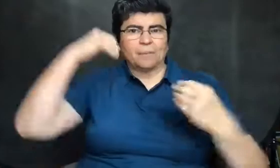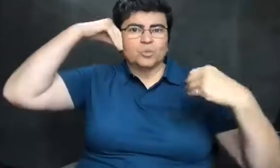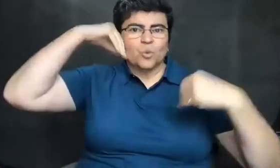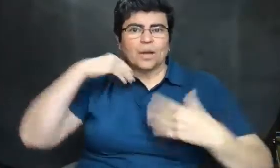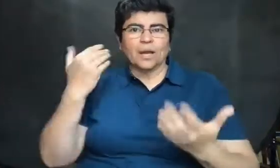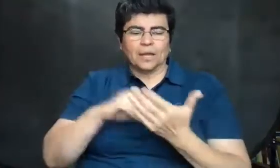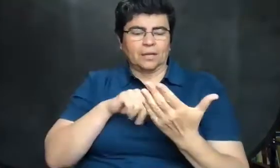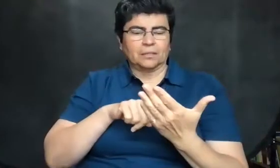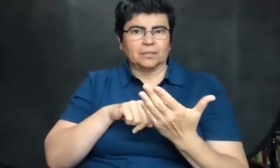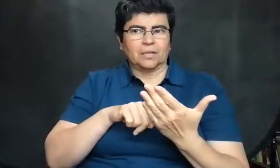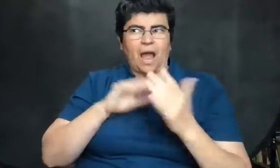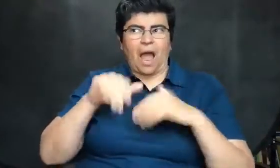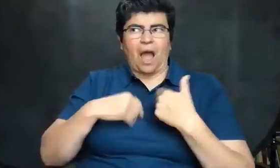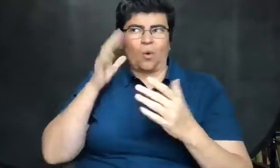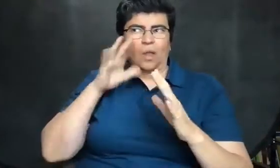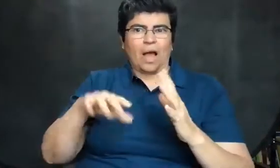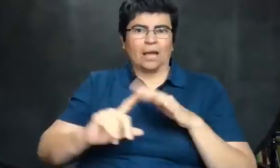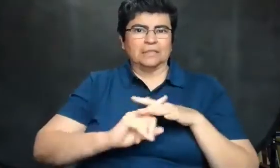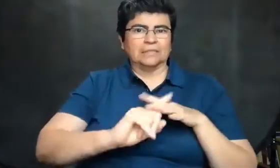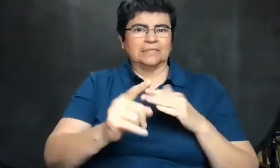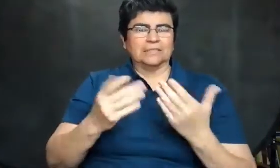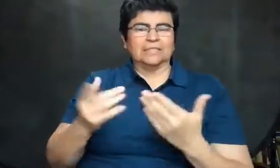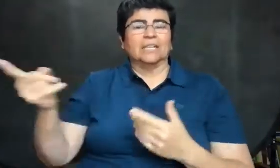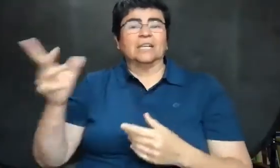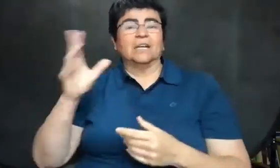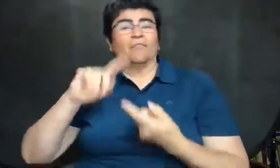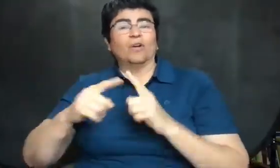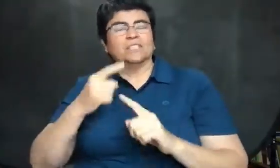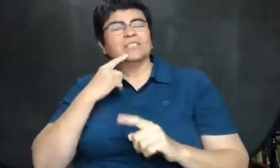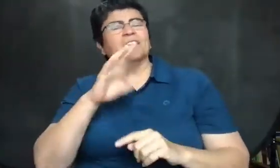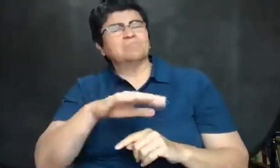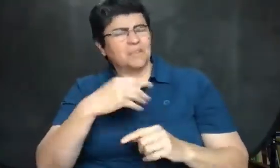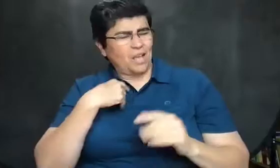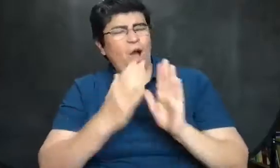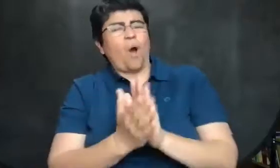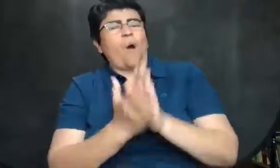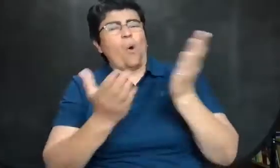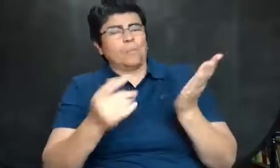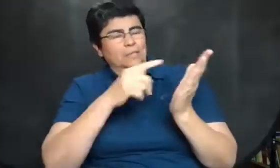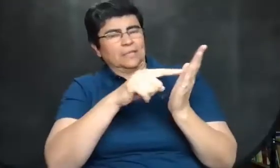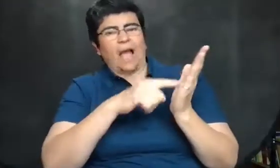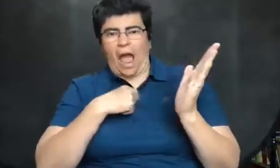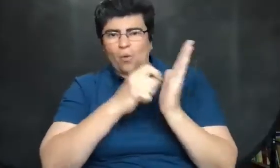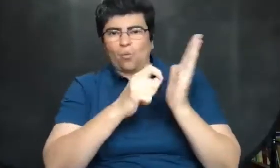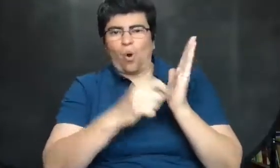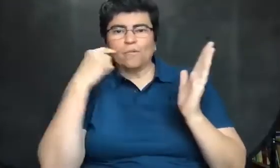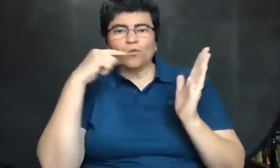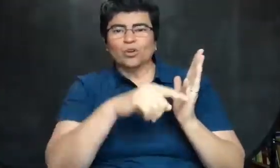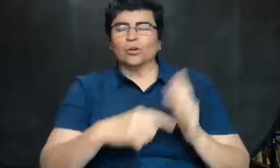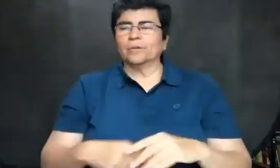this? And she said, why don't you read what I wrote inside the front cover? And inside the front cover, she wrote, to Lily, my